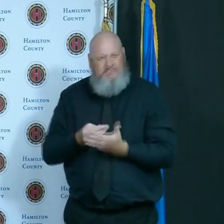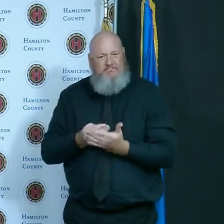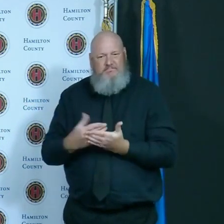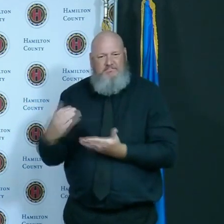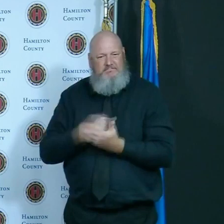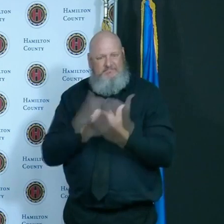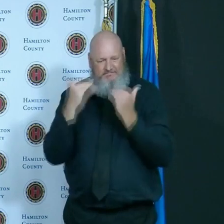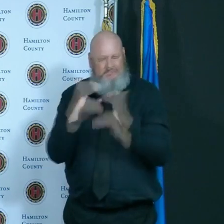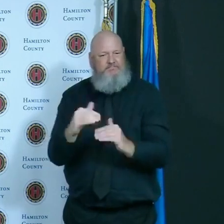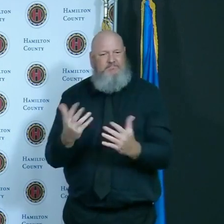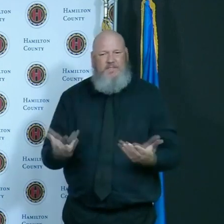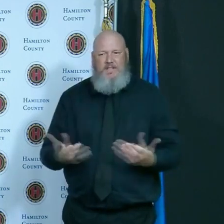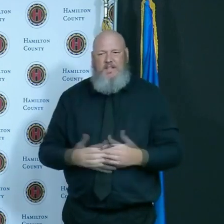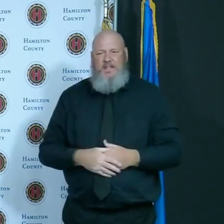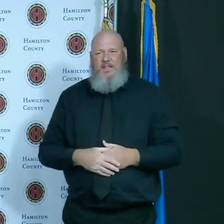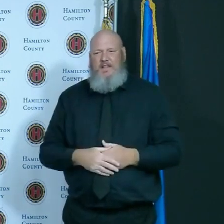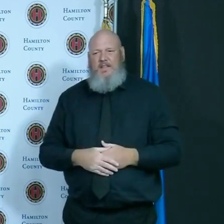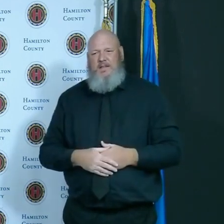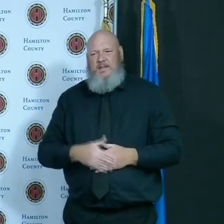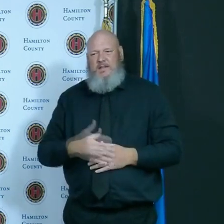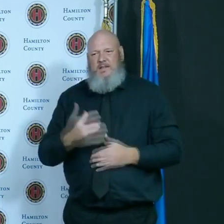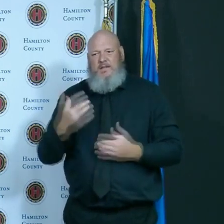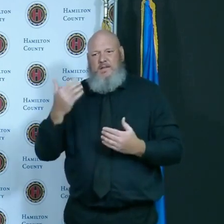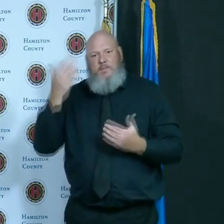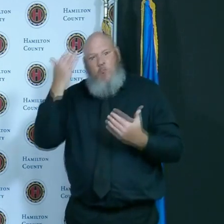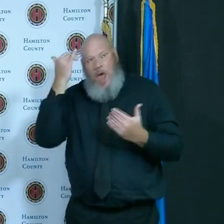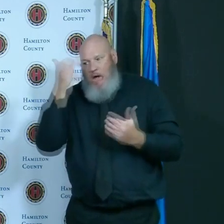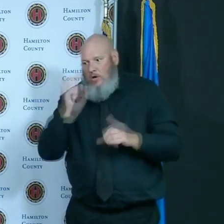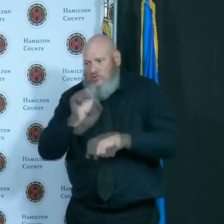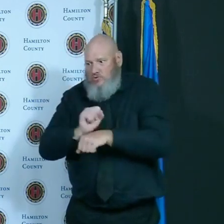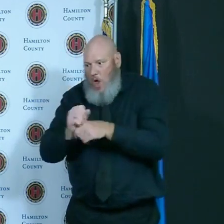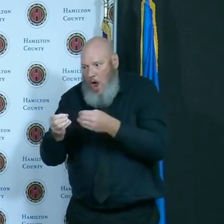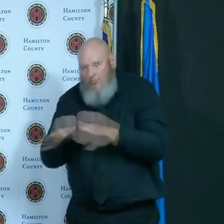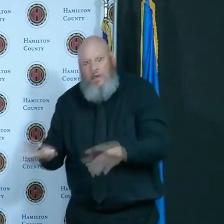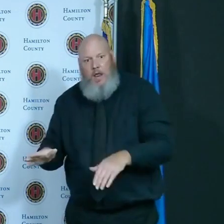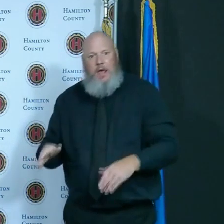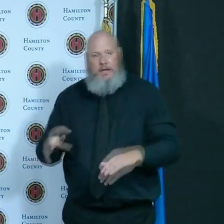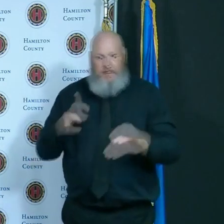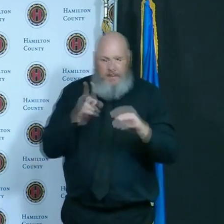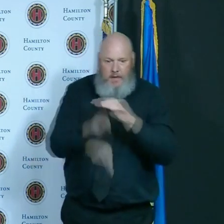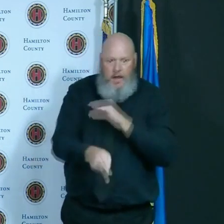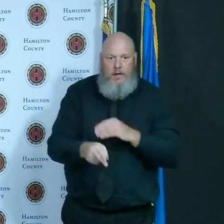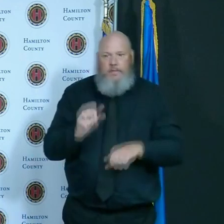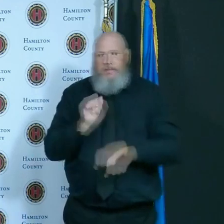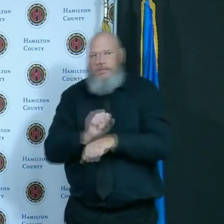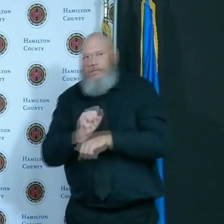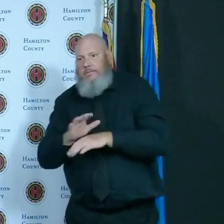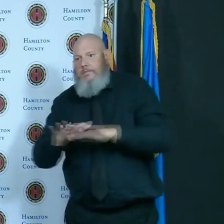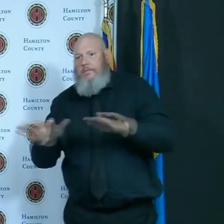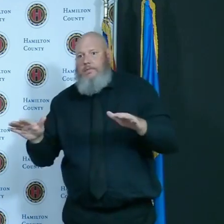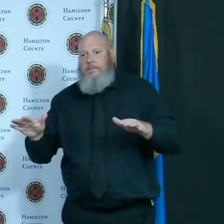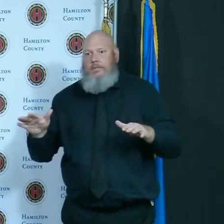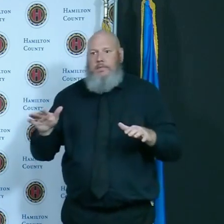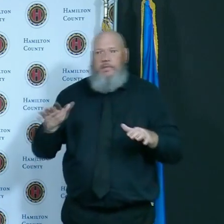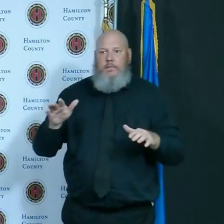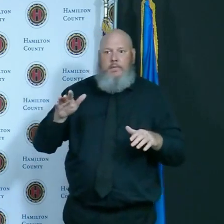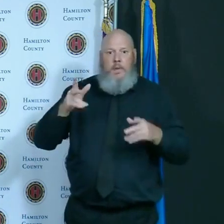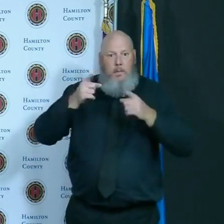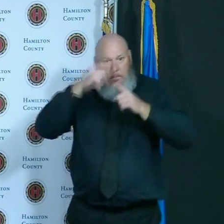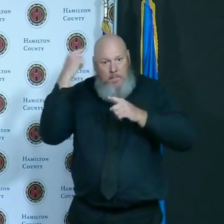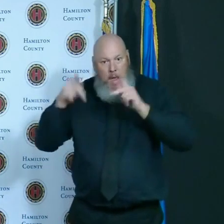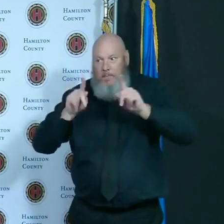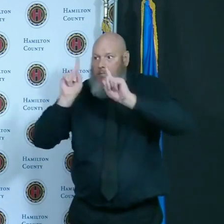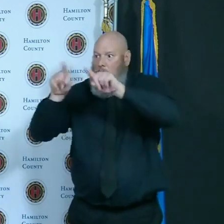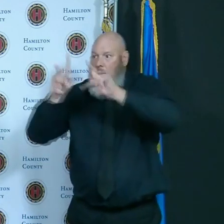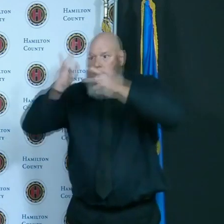income losses from a large service population, I mentioned earlier barbershops and beauty salons. So that's just